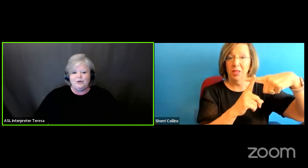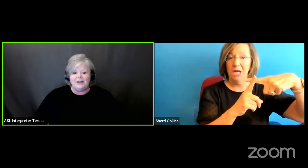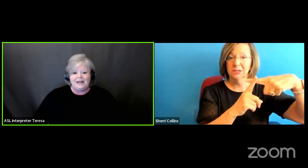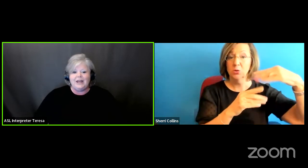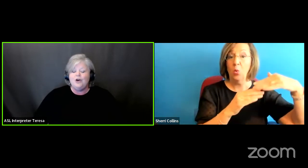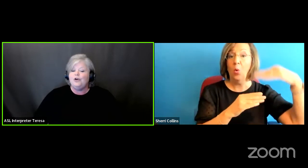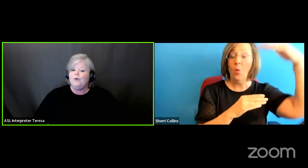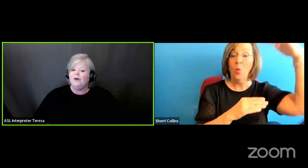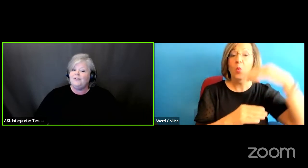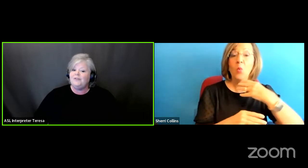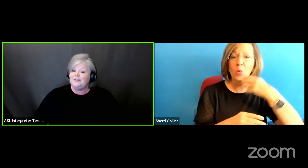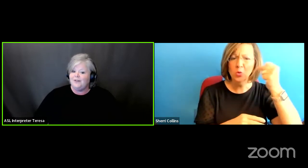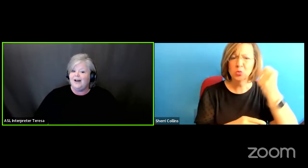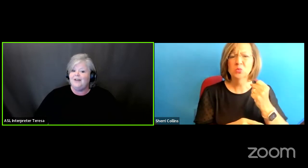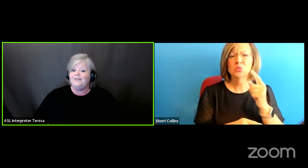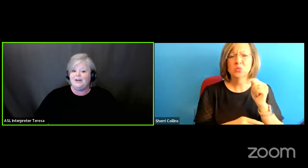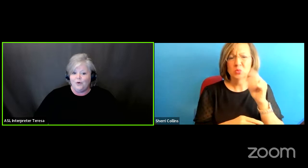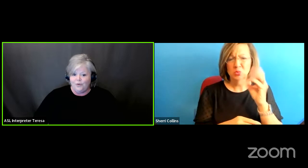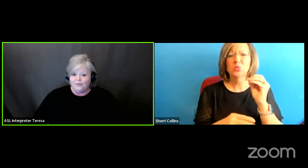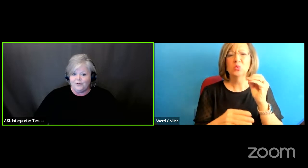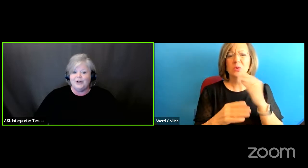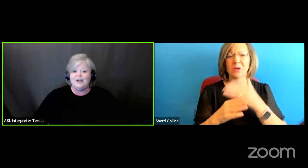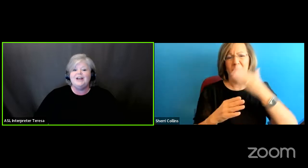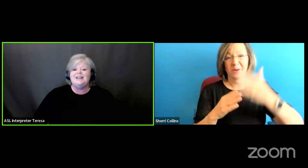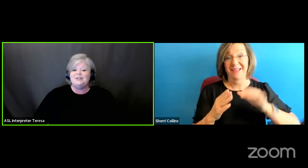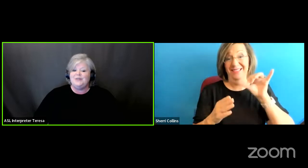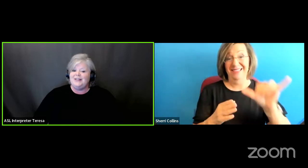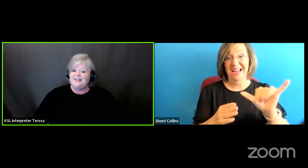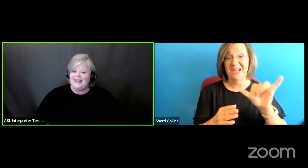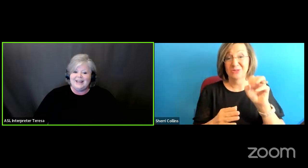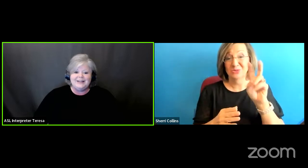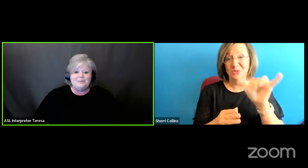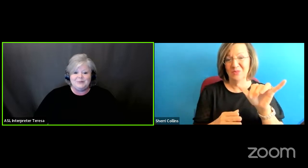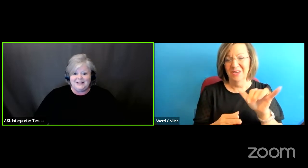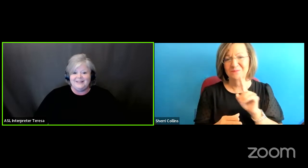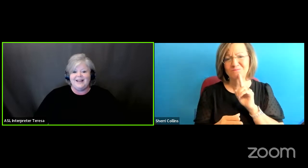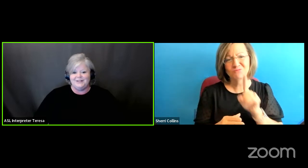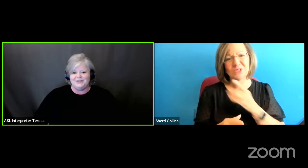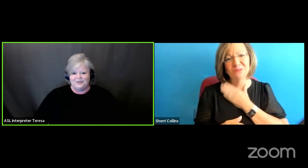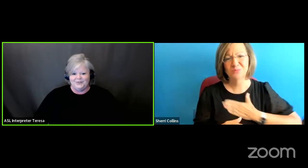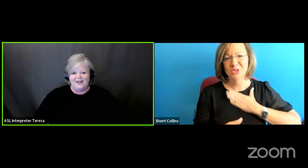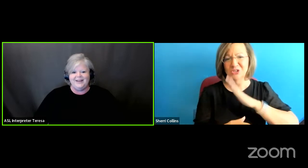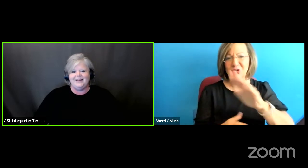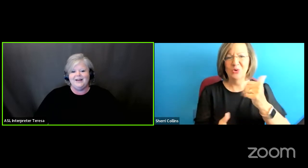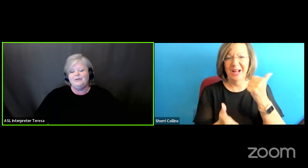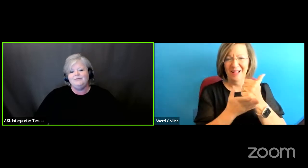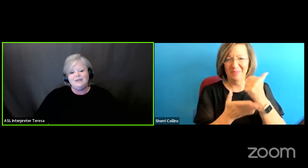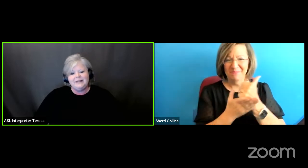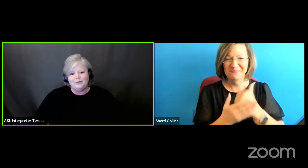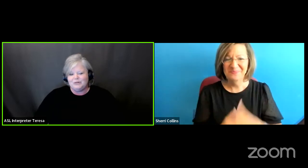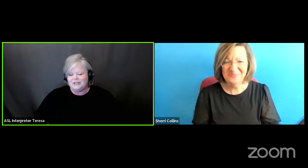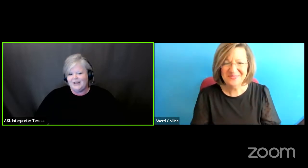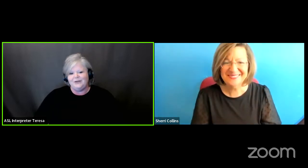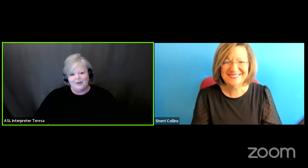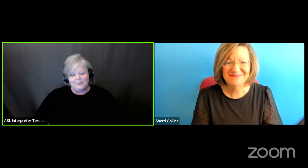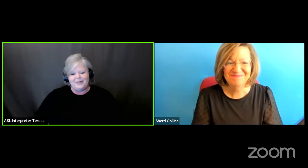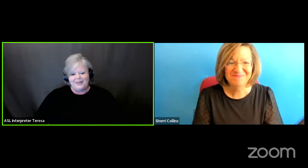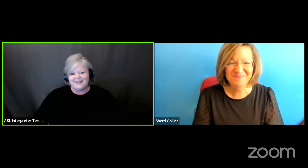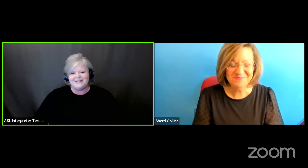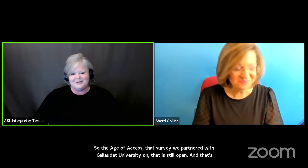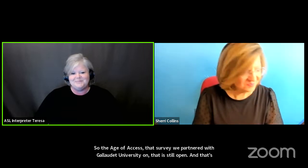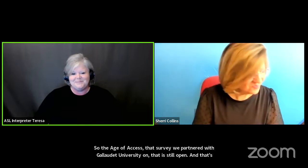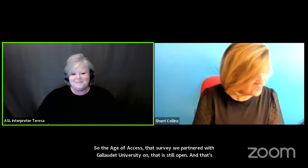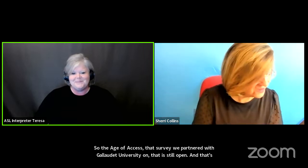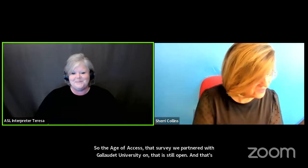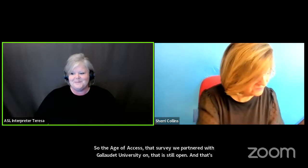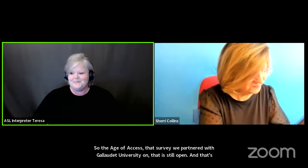deafblind community who are 55 and over so that they can complete that survey. I would really appreciate your help in